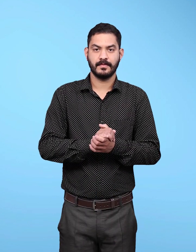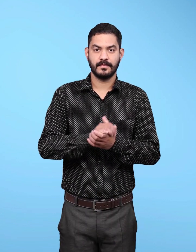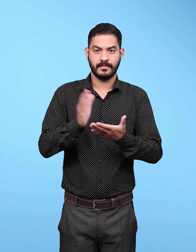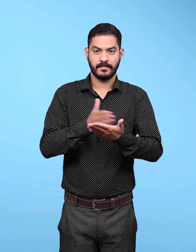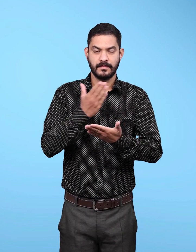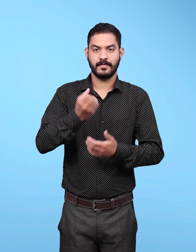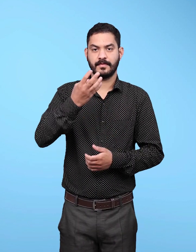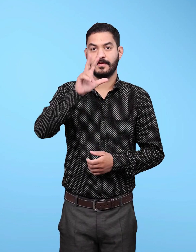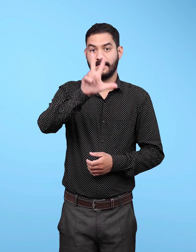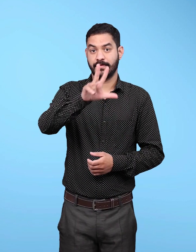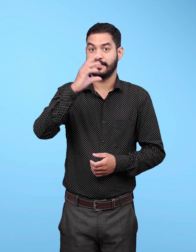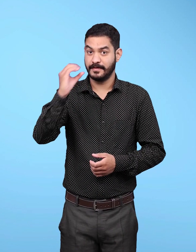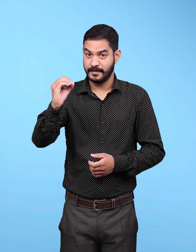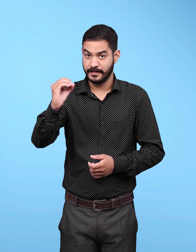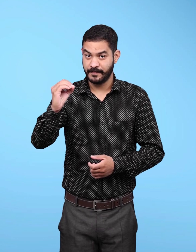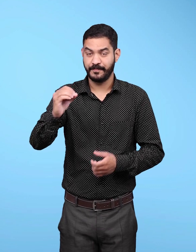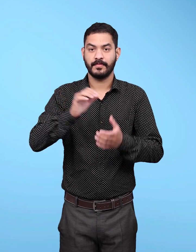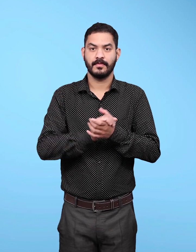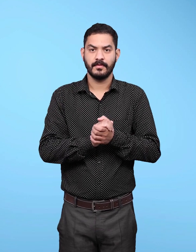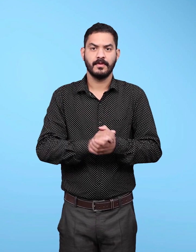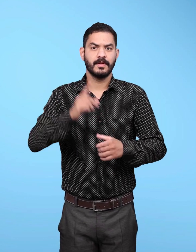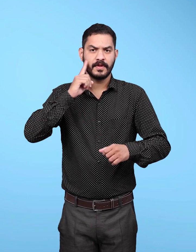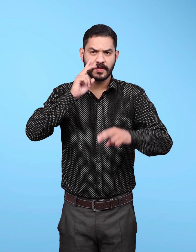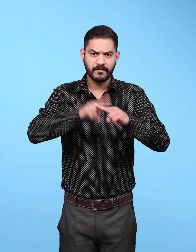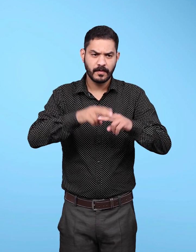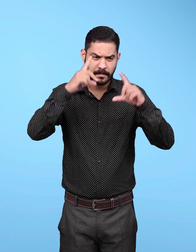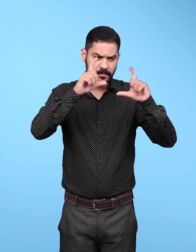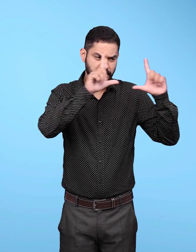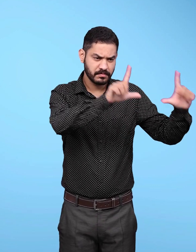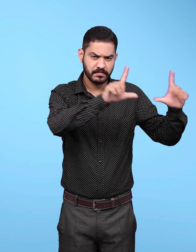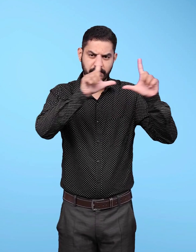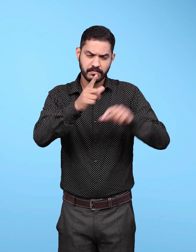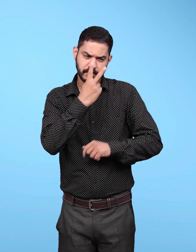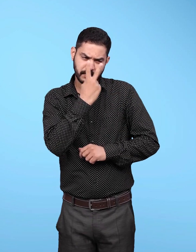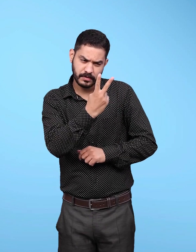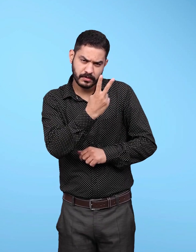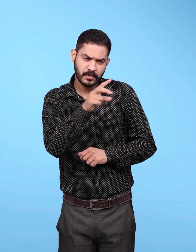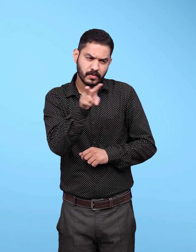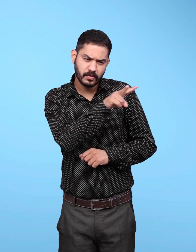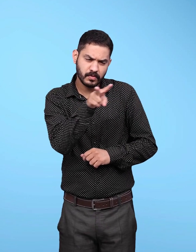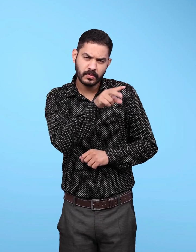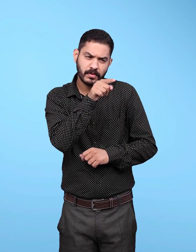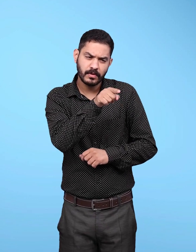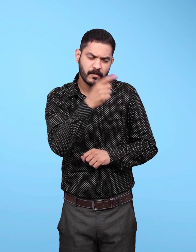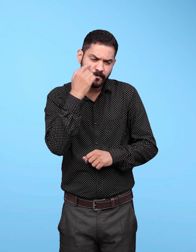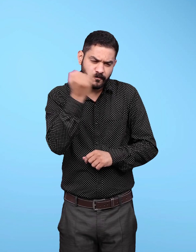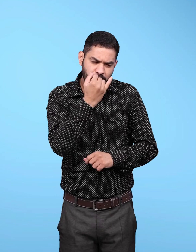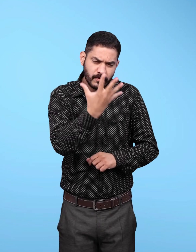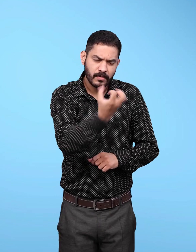Page number 80. If you look at the chart, you will find that some of the stages in the